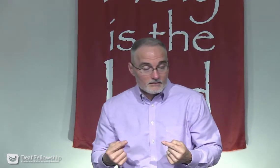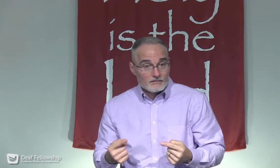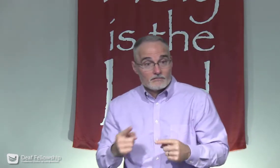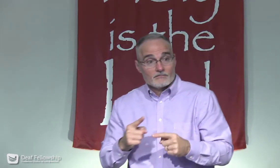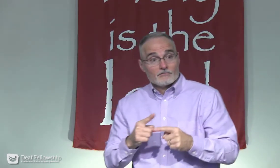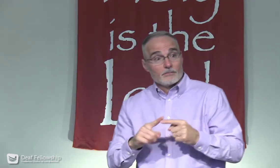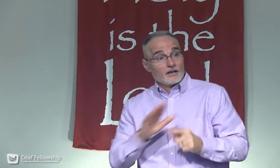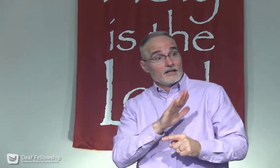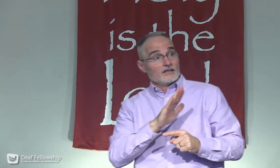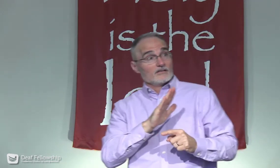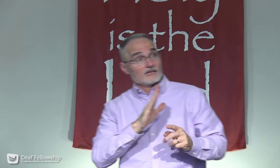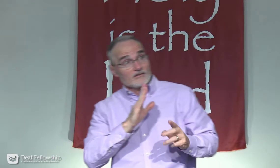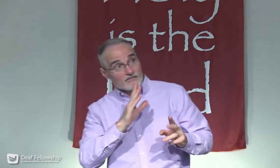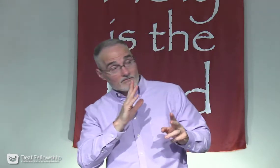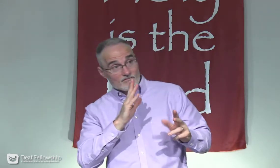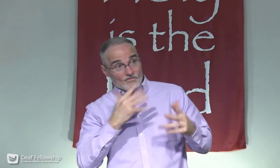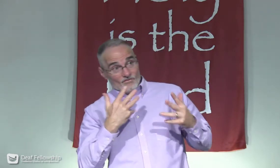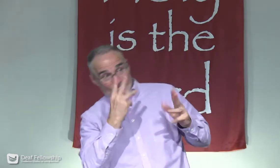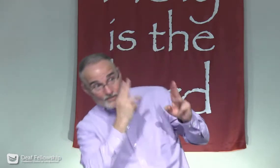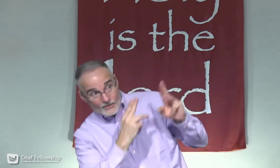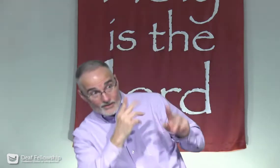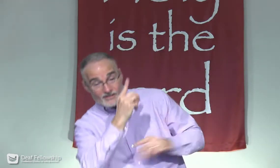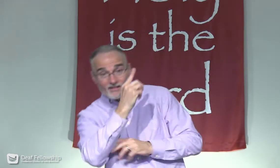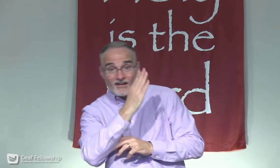pain is what he wanted.